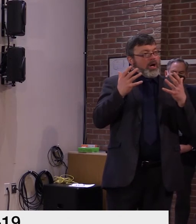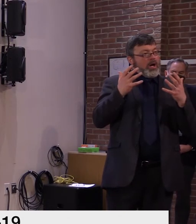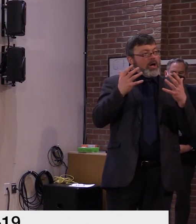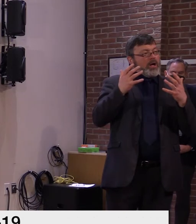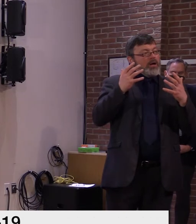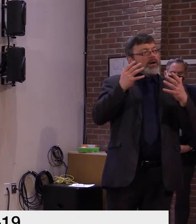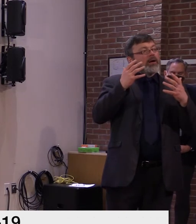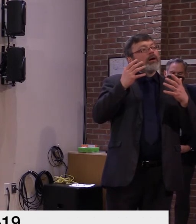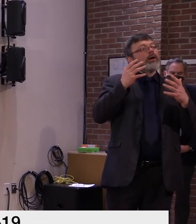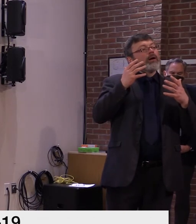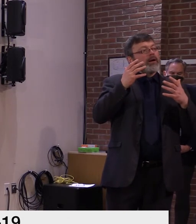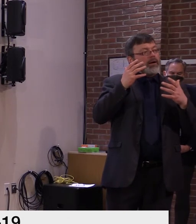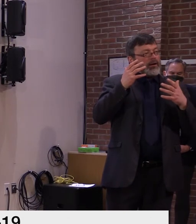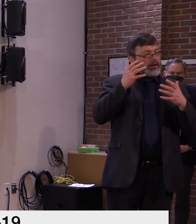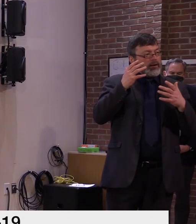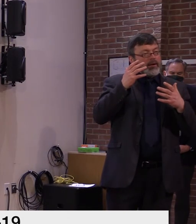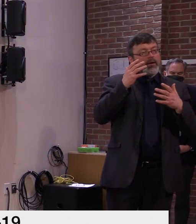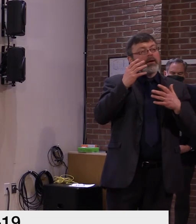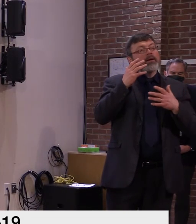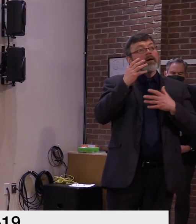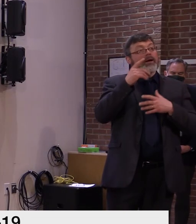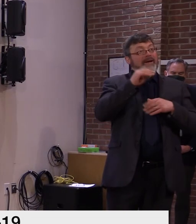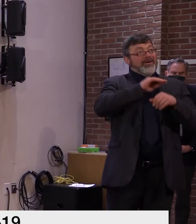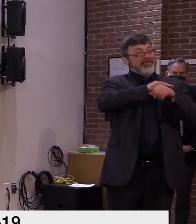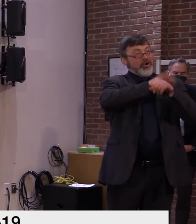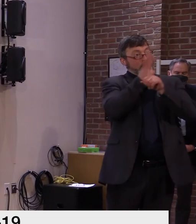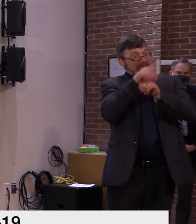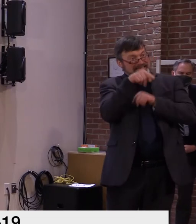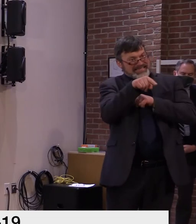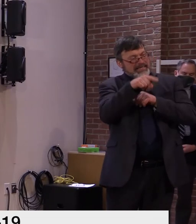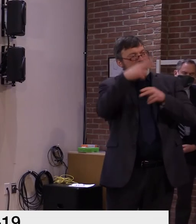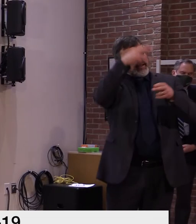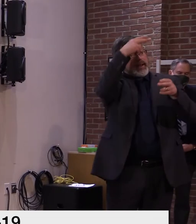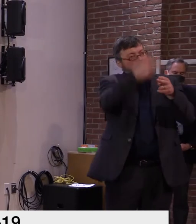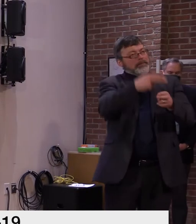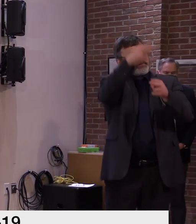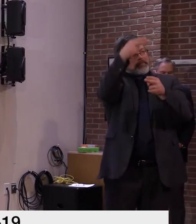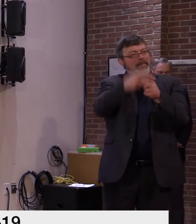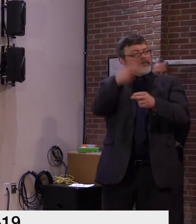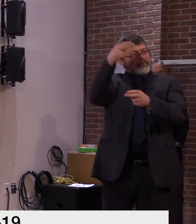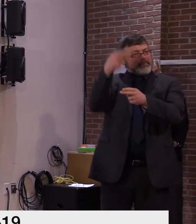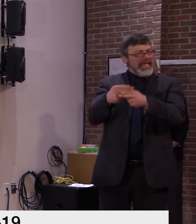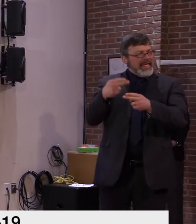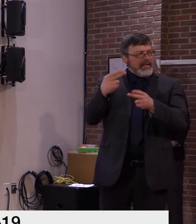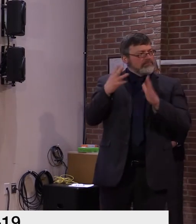You know, they don't know that they're going to get it. It would treat them badly.